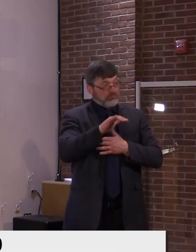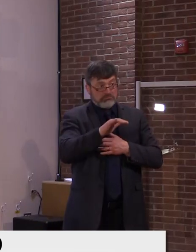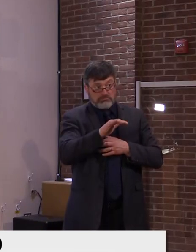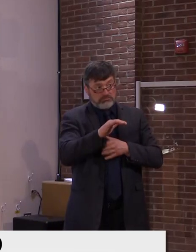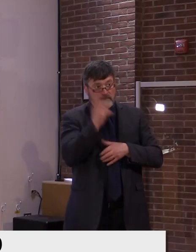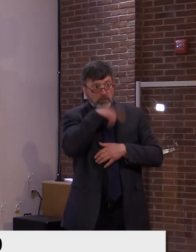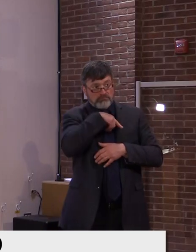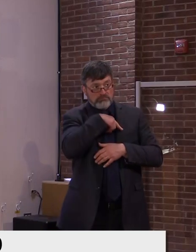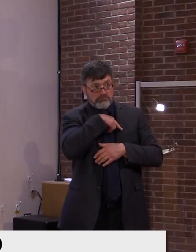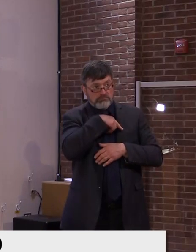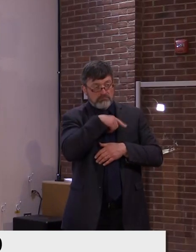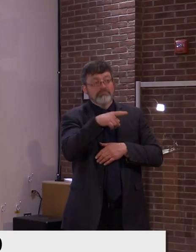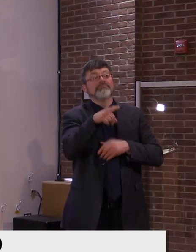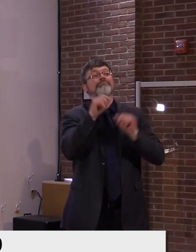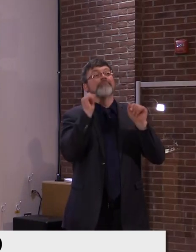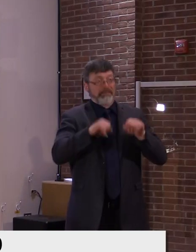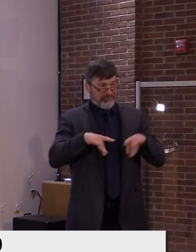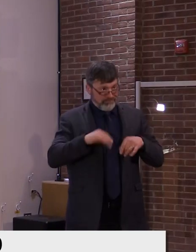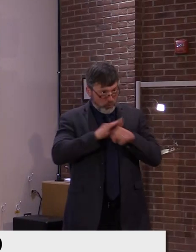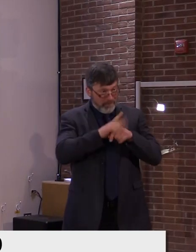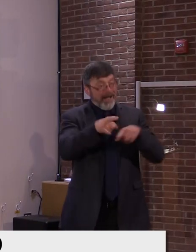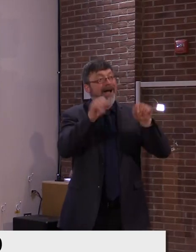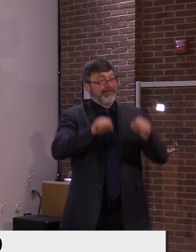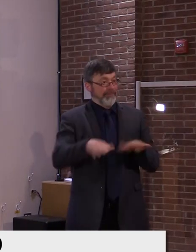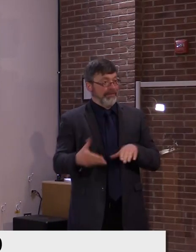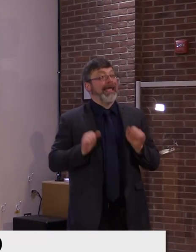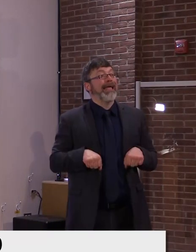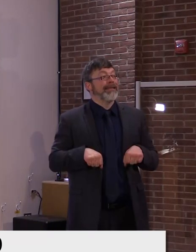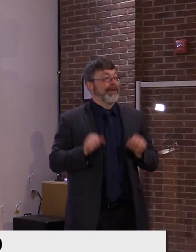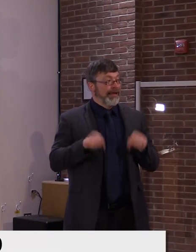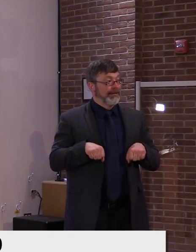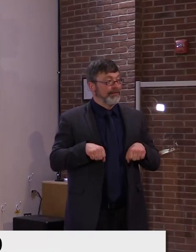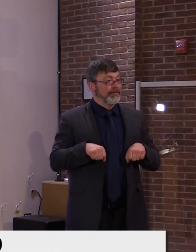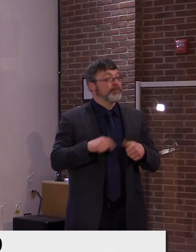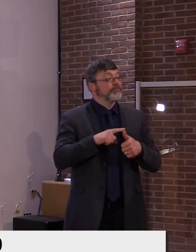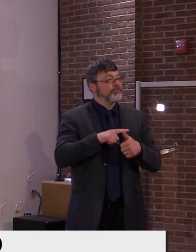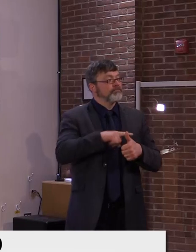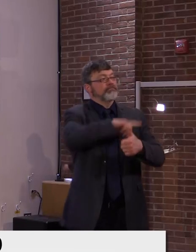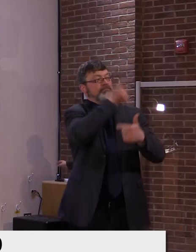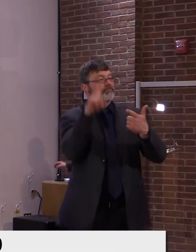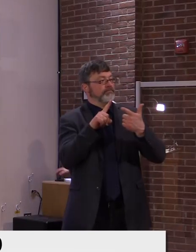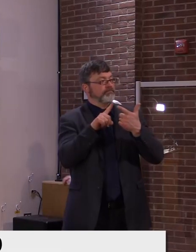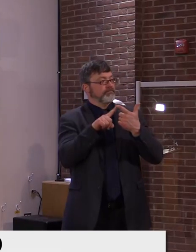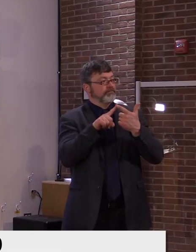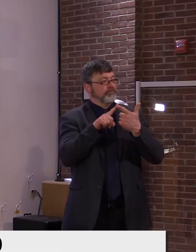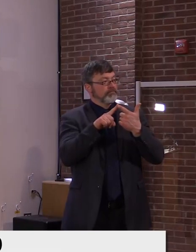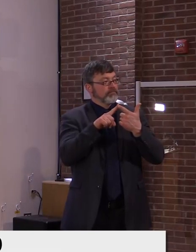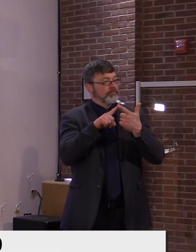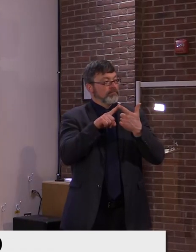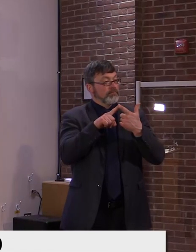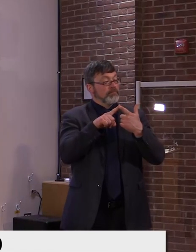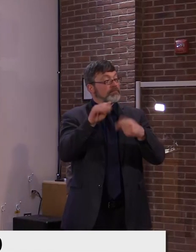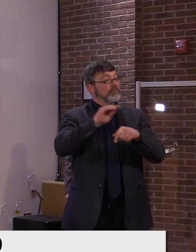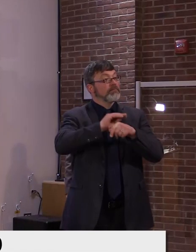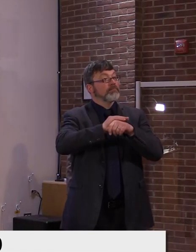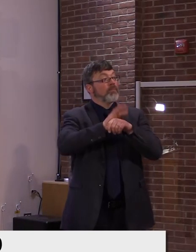hospitalization. 2, there's still much we don't know about long COVID, when COVID symptoms persist for months in